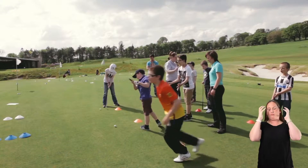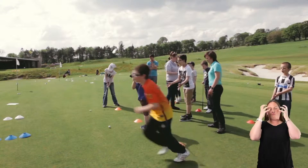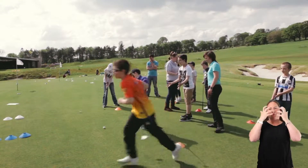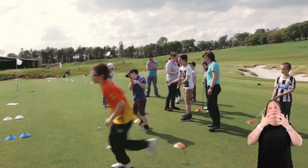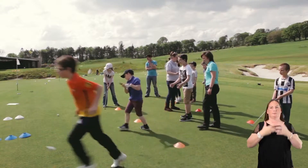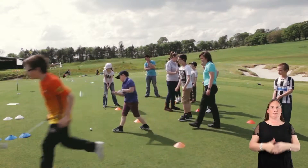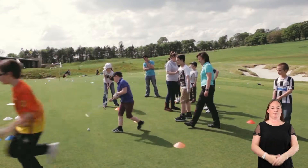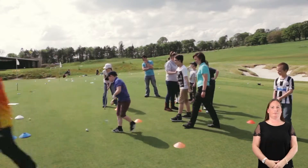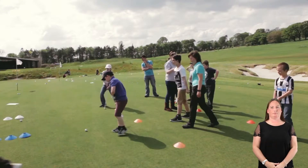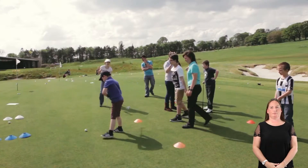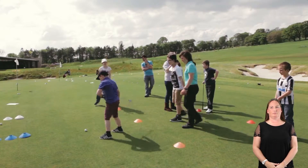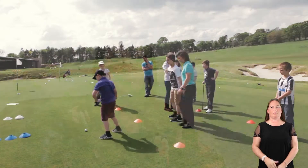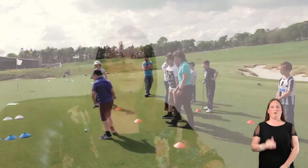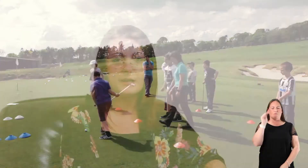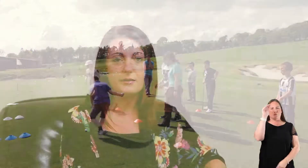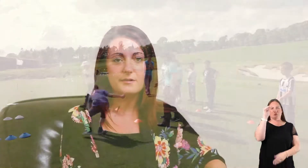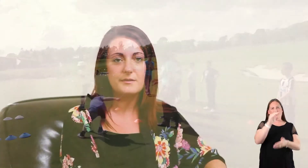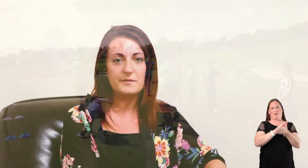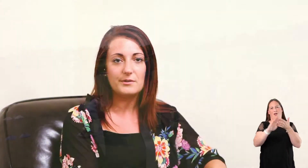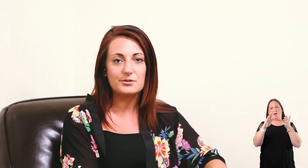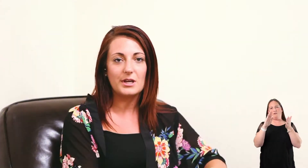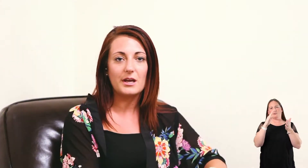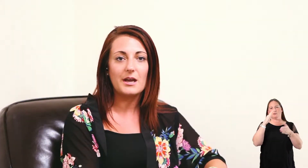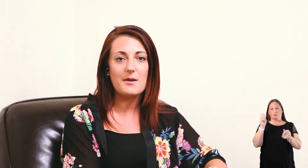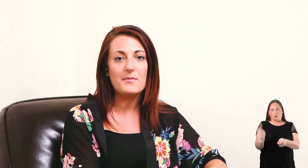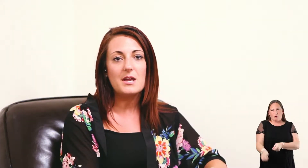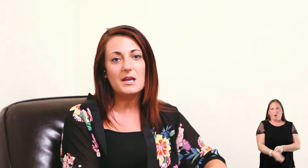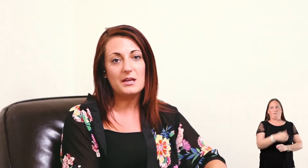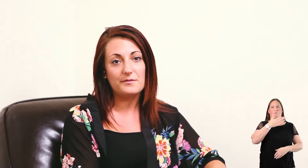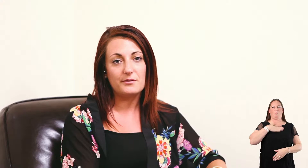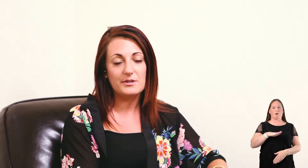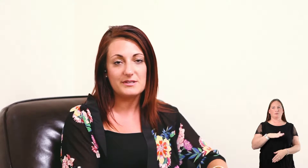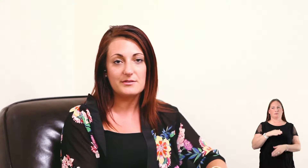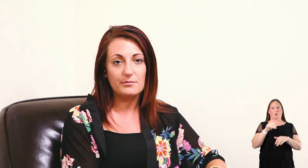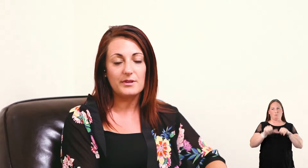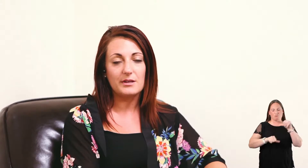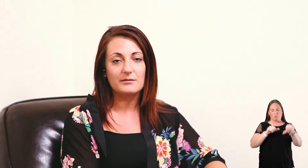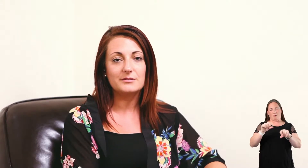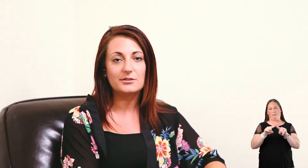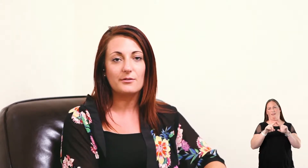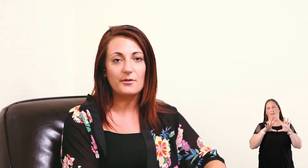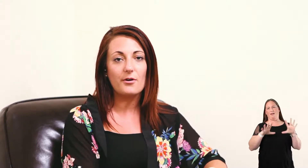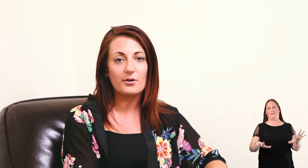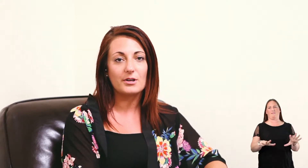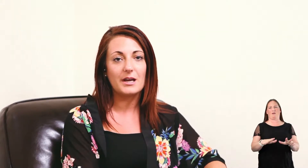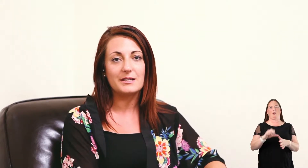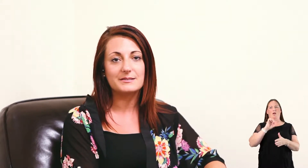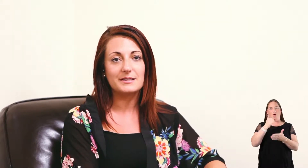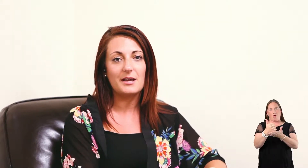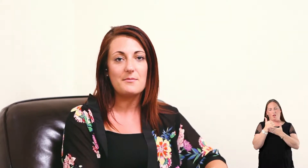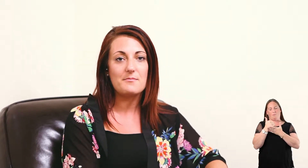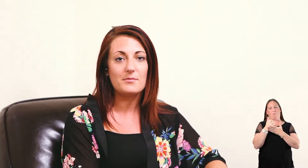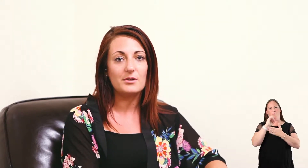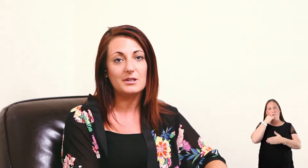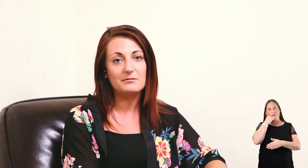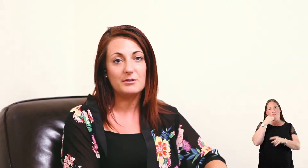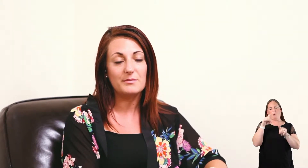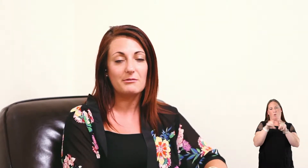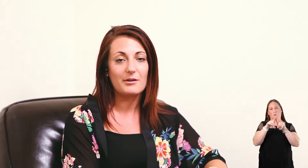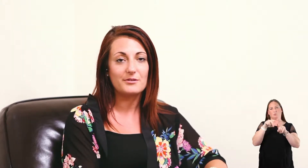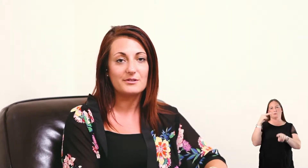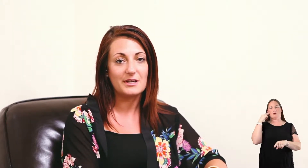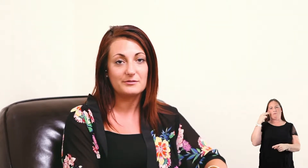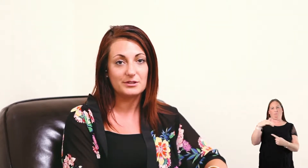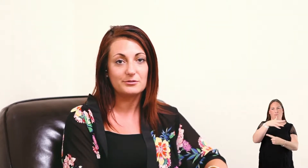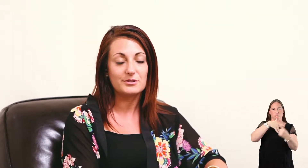worrying about things. I think it'll help Harrison play golf in the future if there is something sort of organised and he can